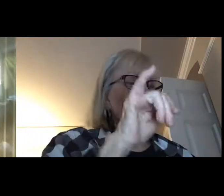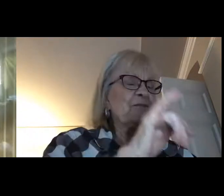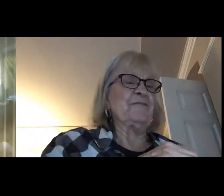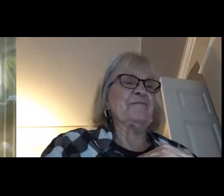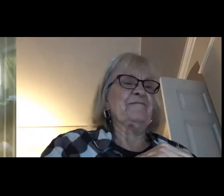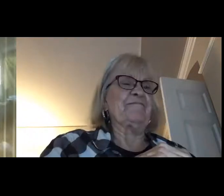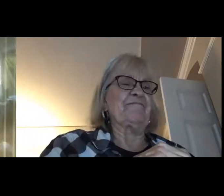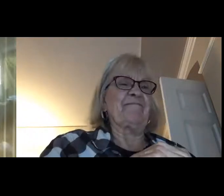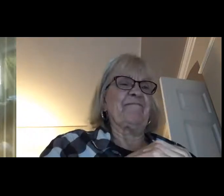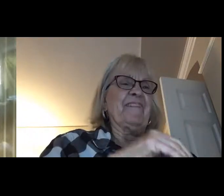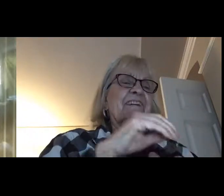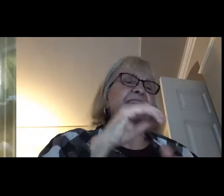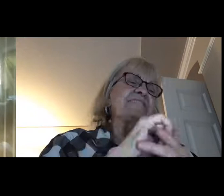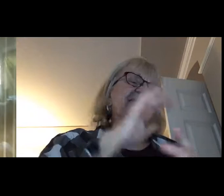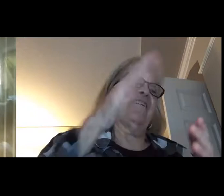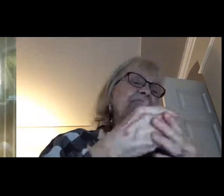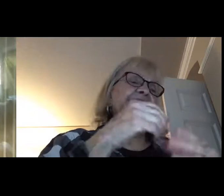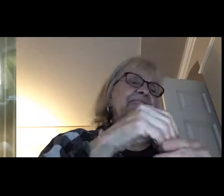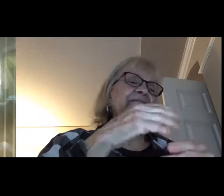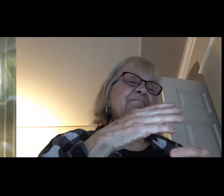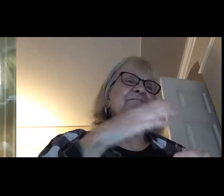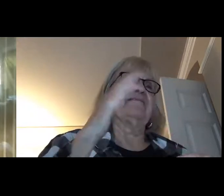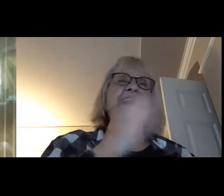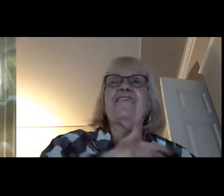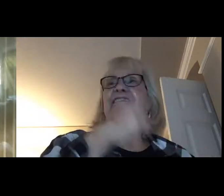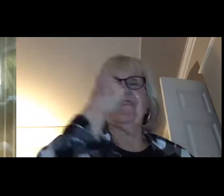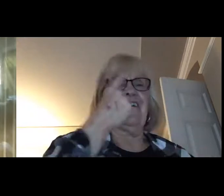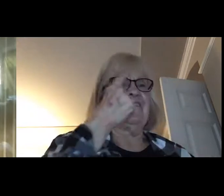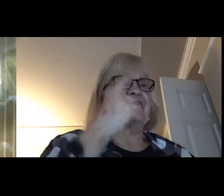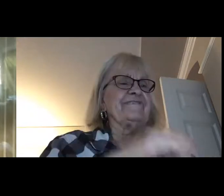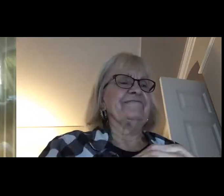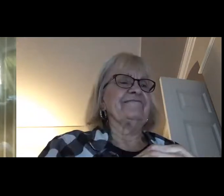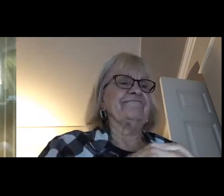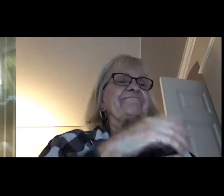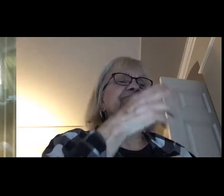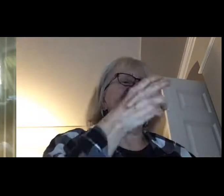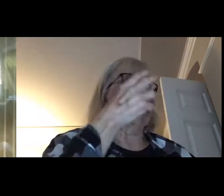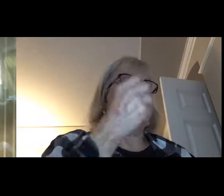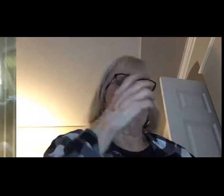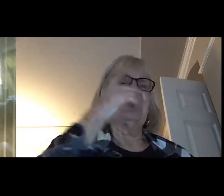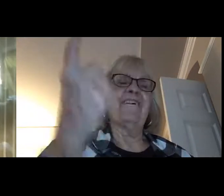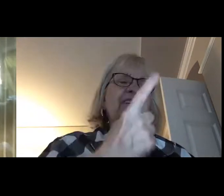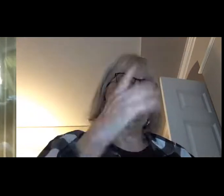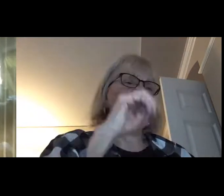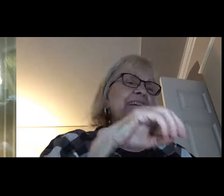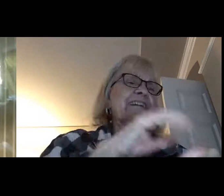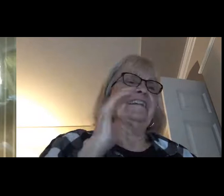He would make us laugh too. He was so good. He's always in our